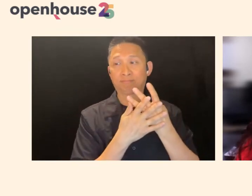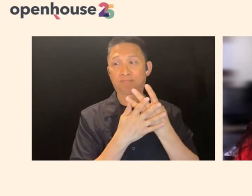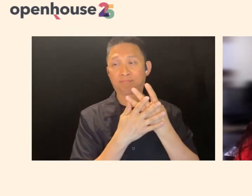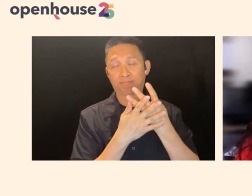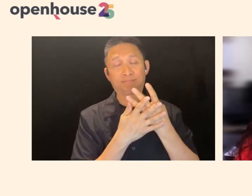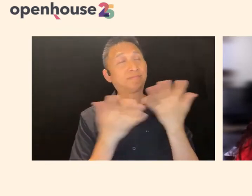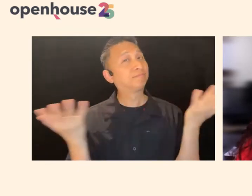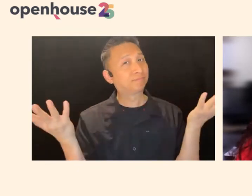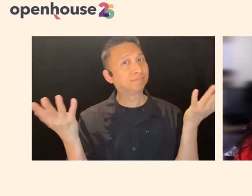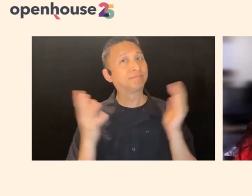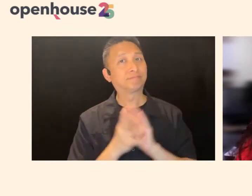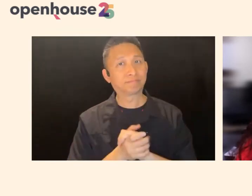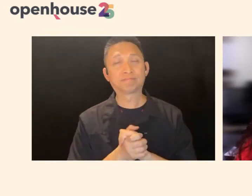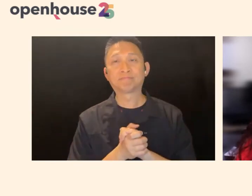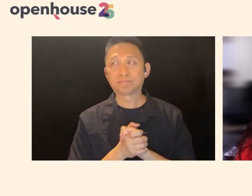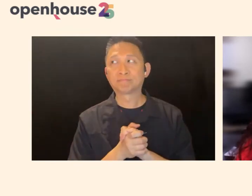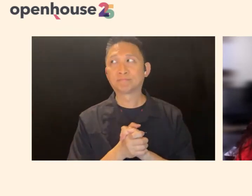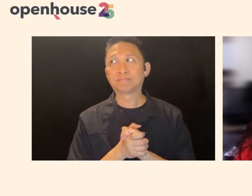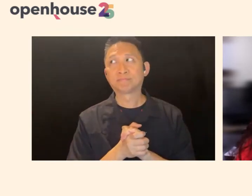from